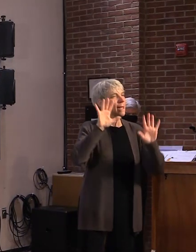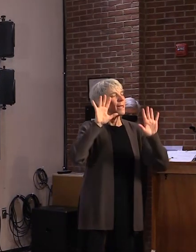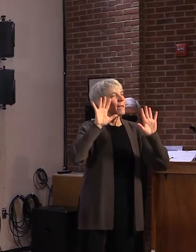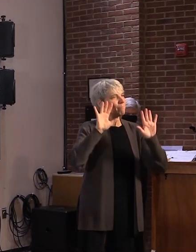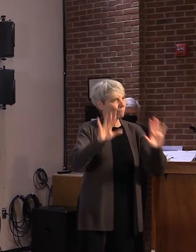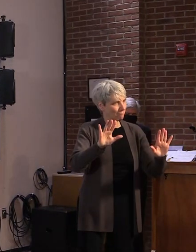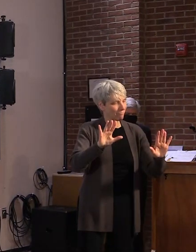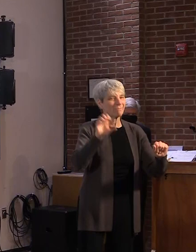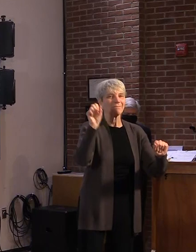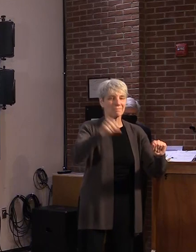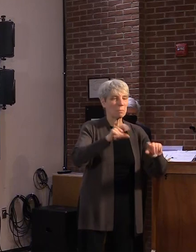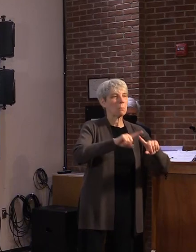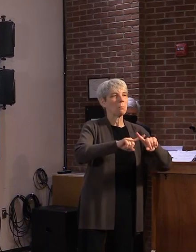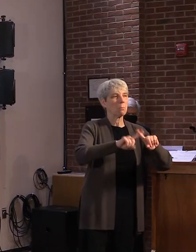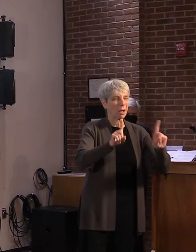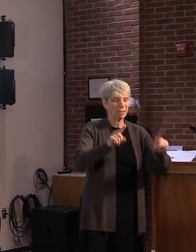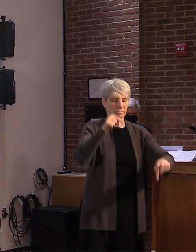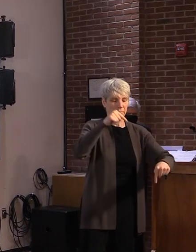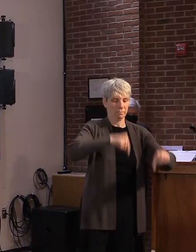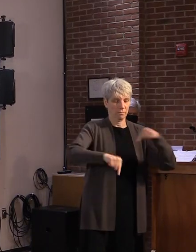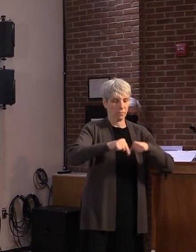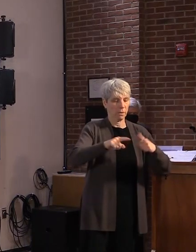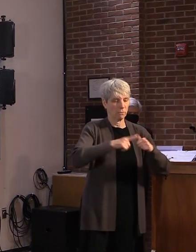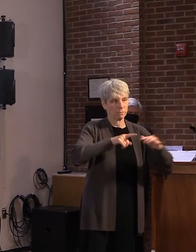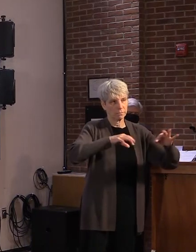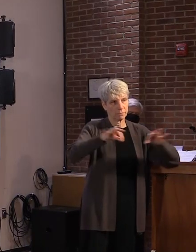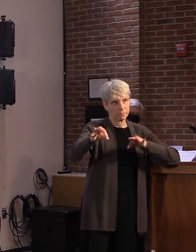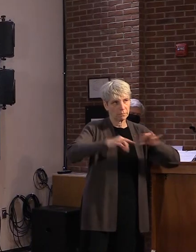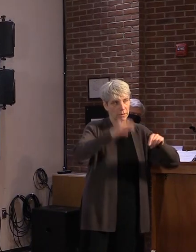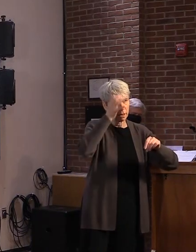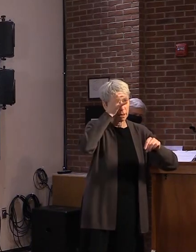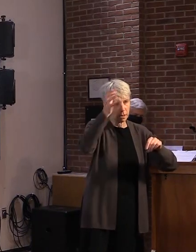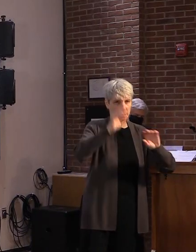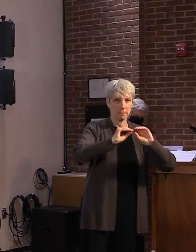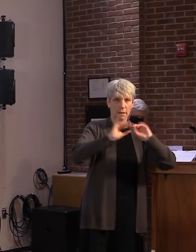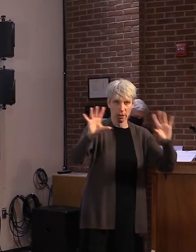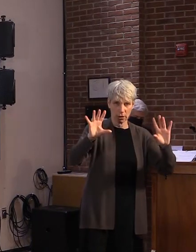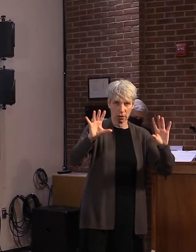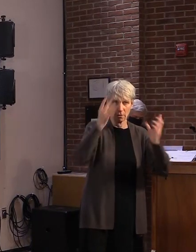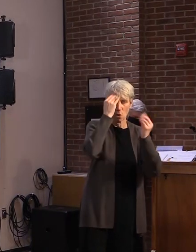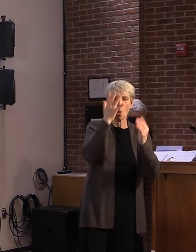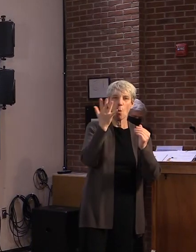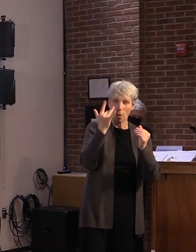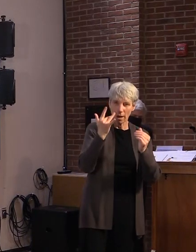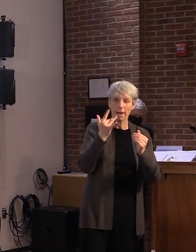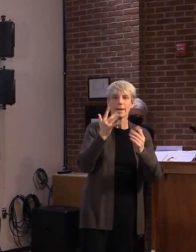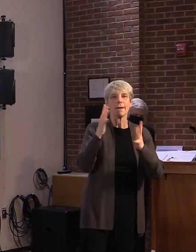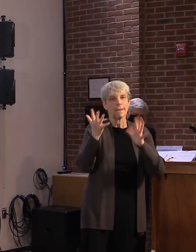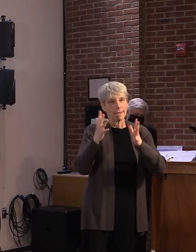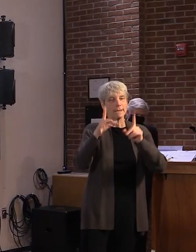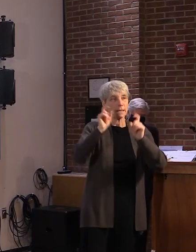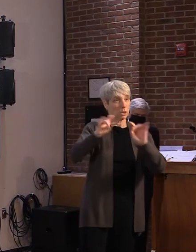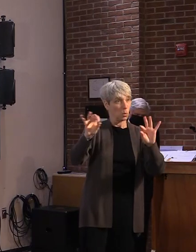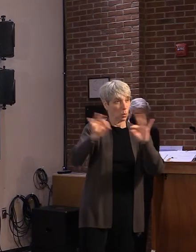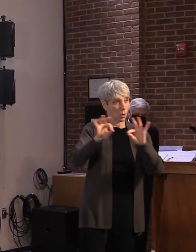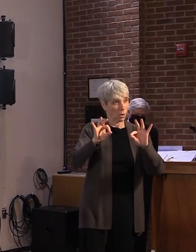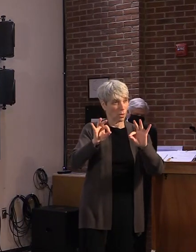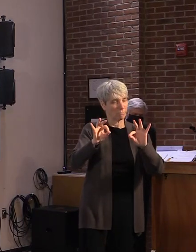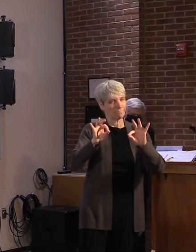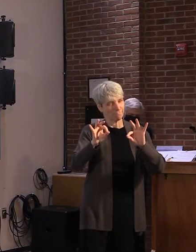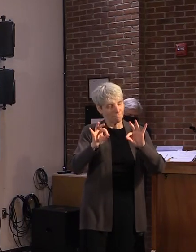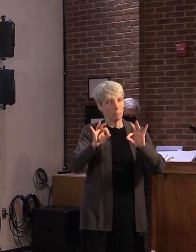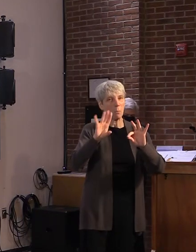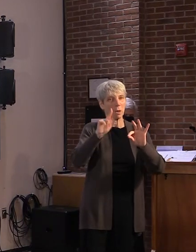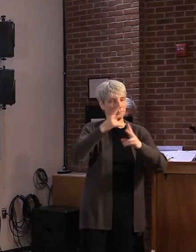be true, I do need to explain a few concepts to everyone. So I'm going to use this as a teachable moment, but bear with